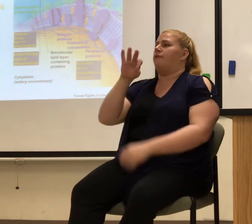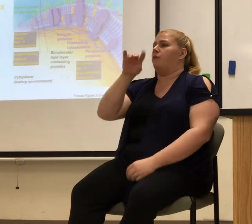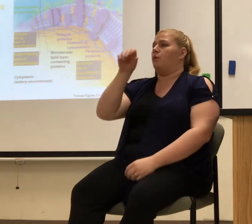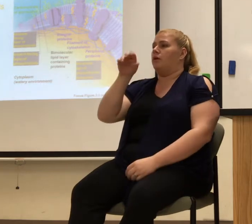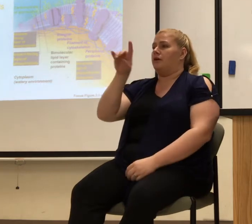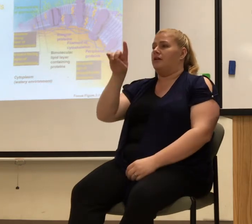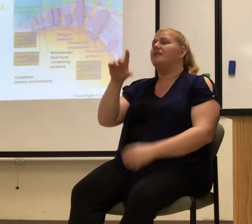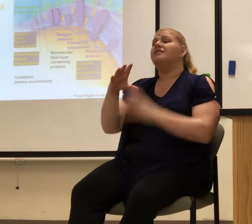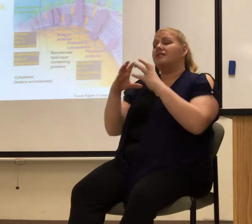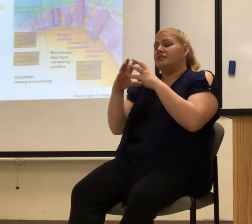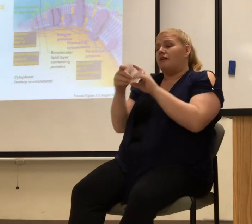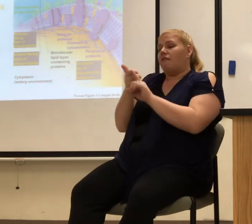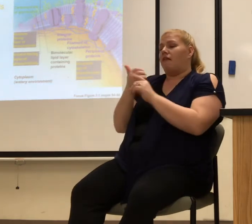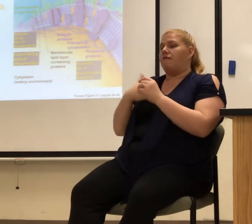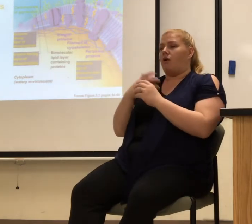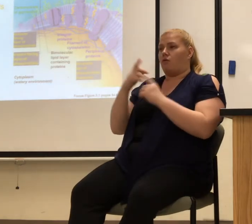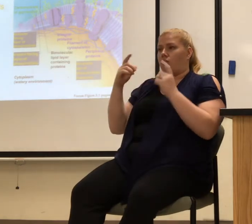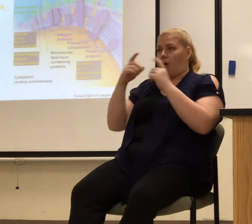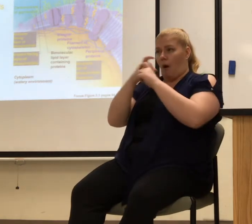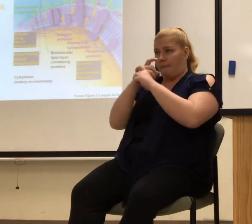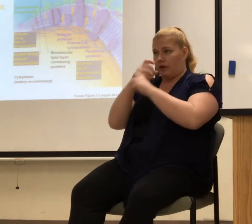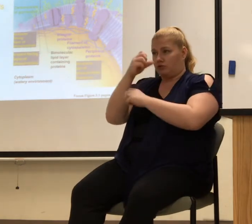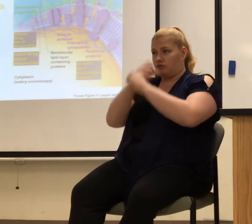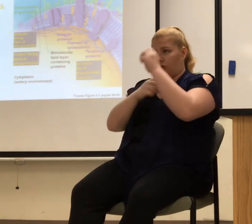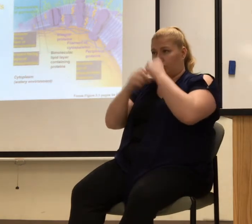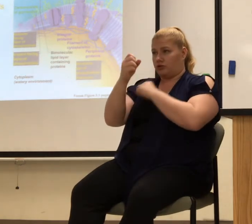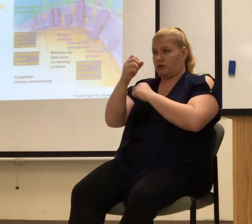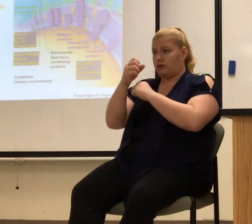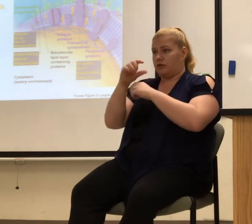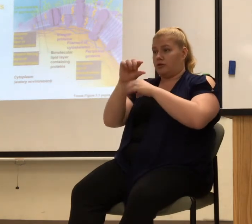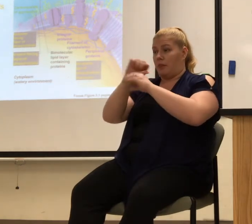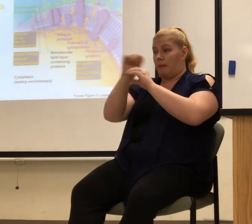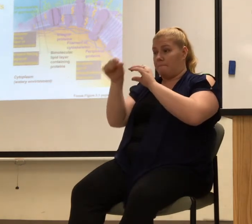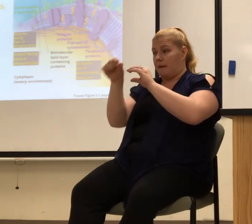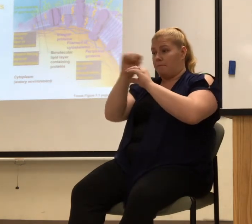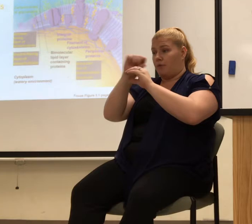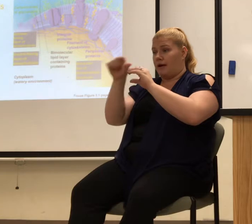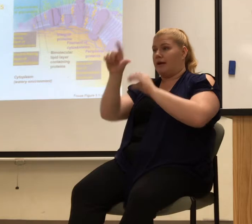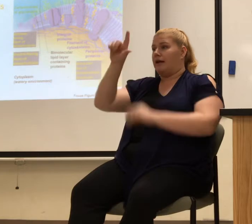complex structure, so membrane lipids.